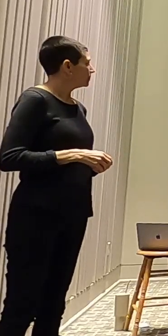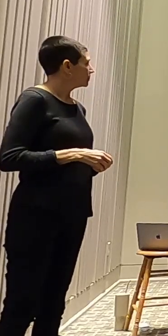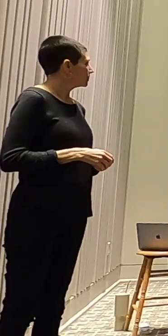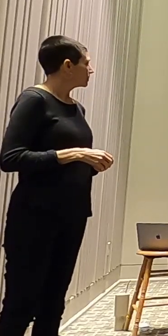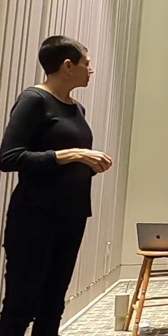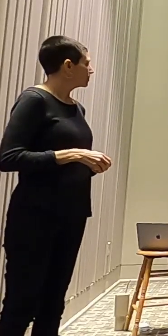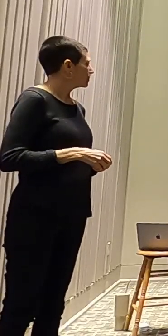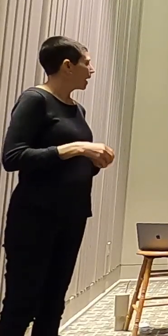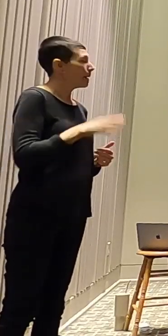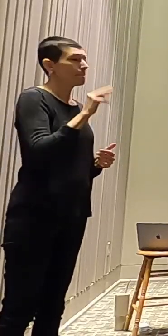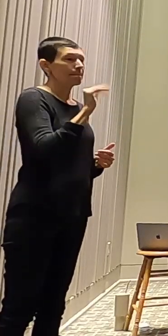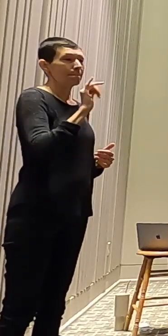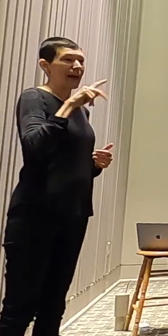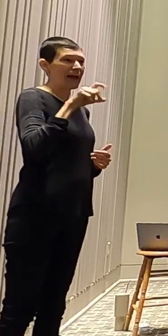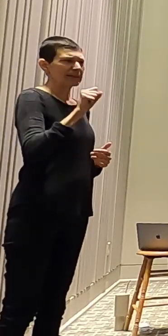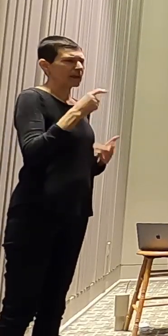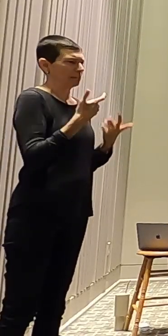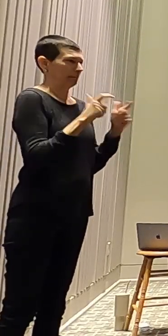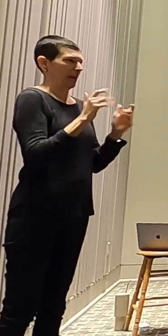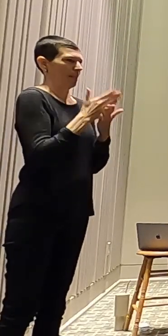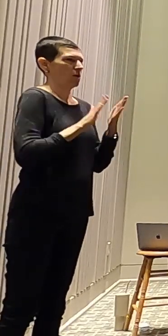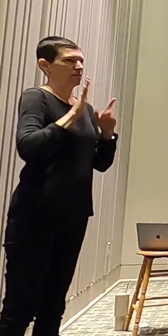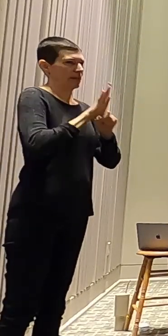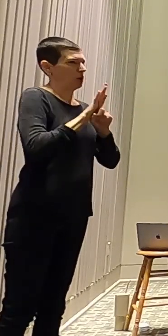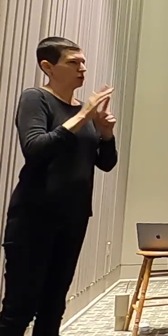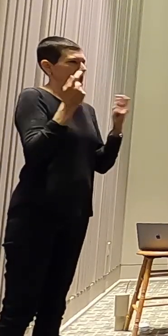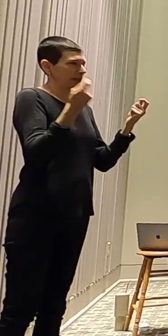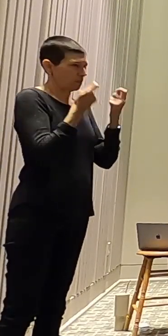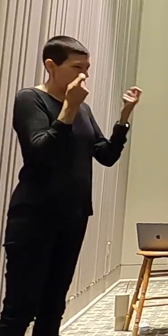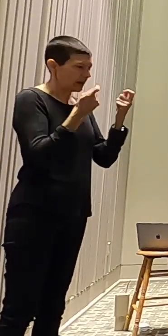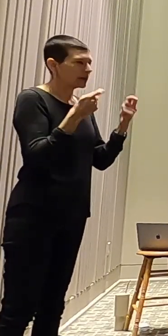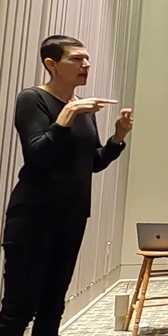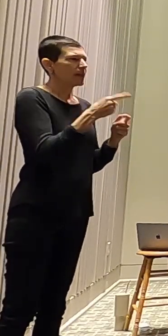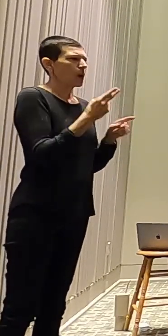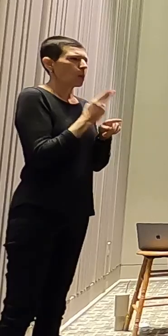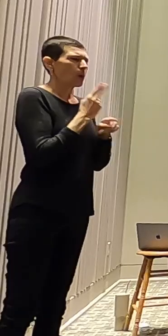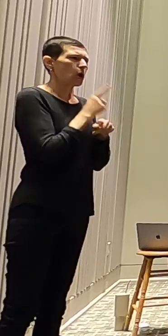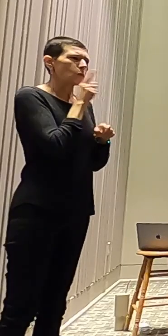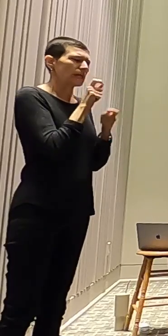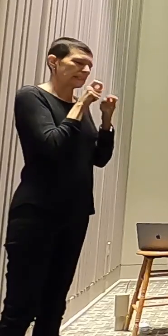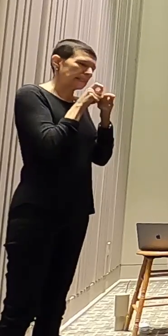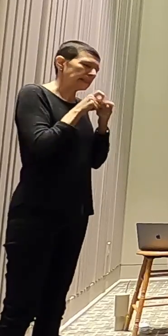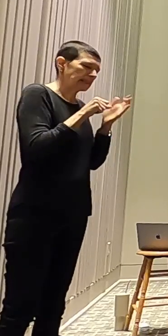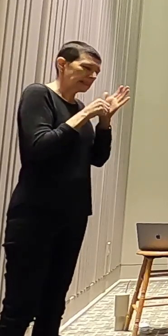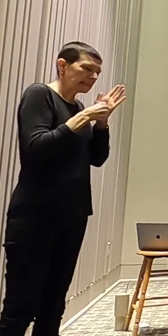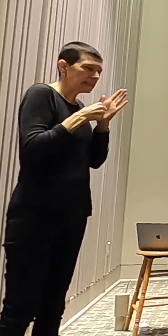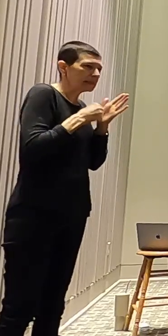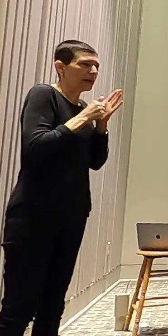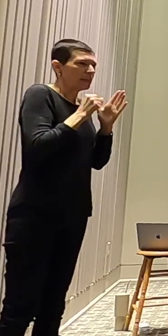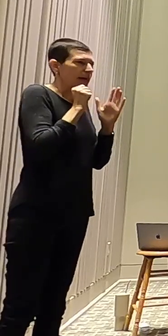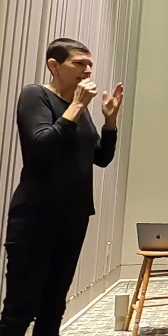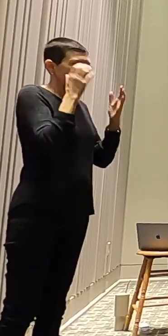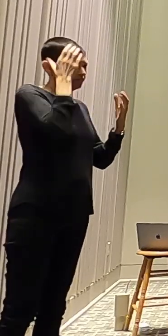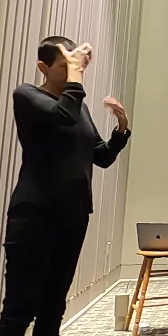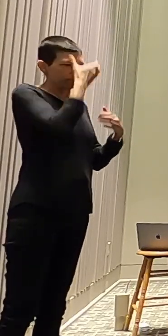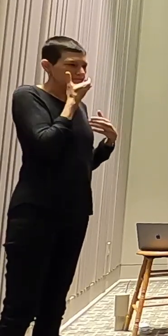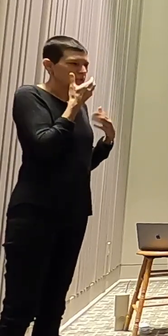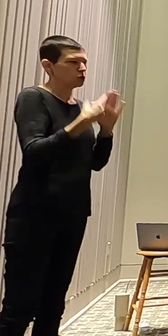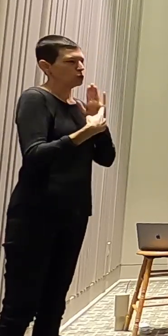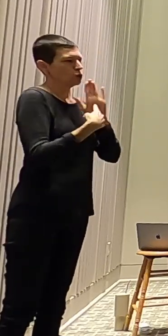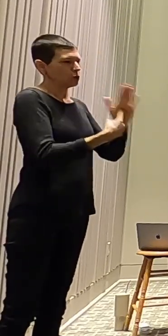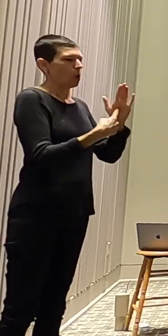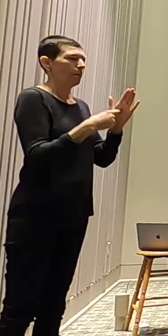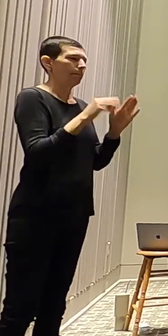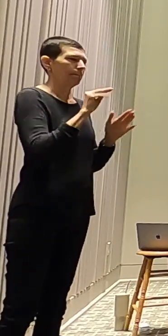So masks are a very large part of the ceremony. Participants wear intricately carved masks to embody spirits and mythical beings as